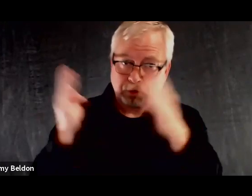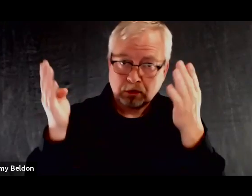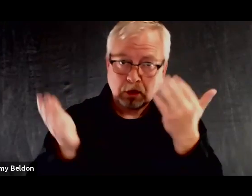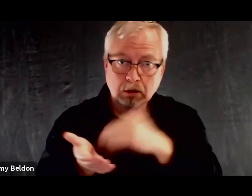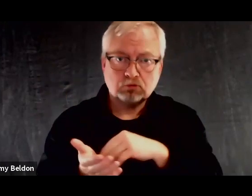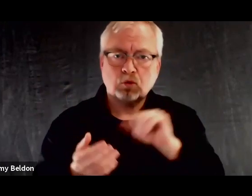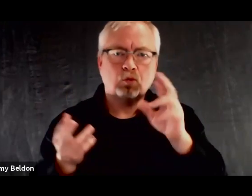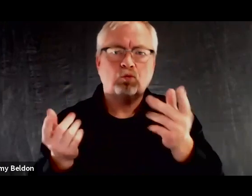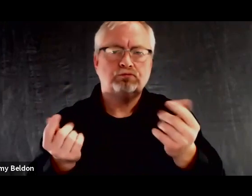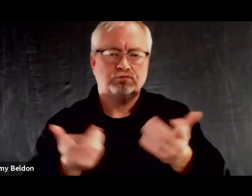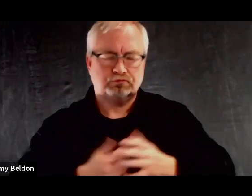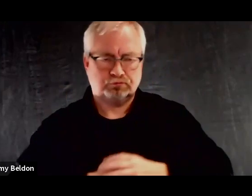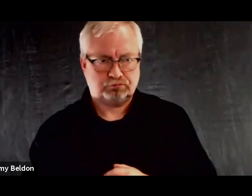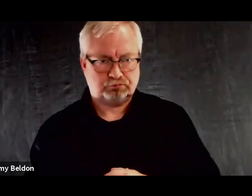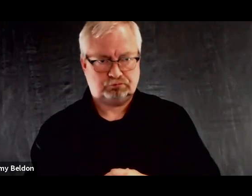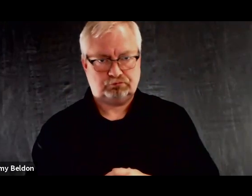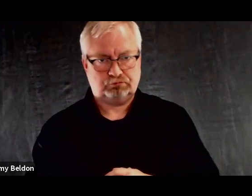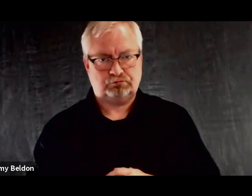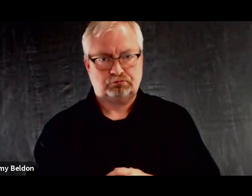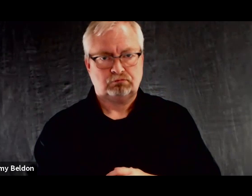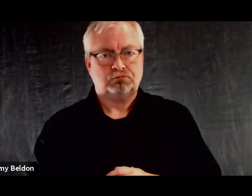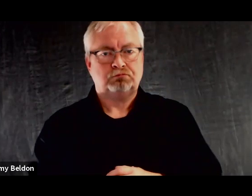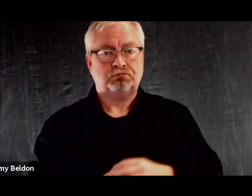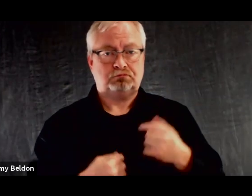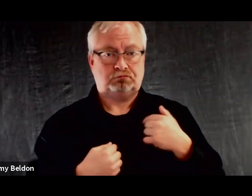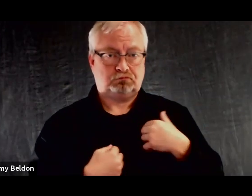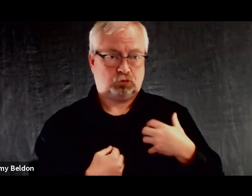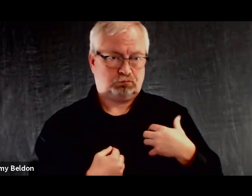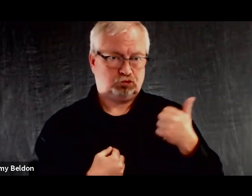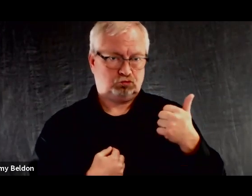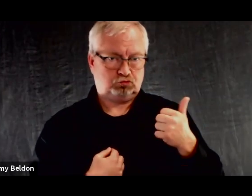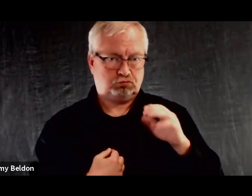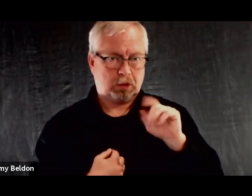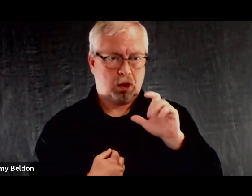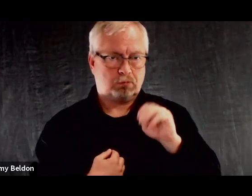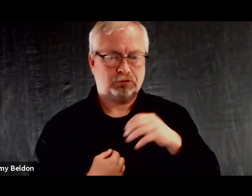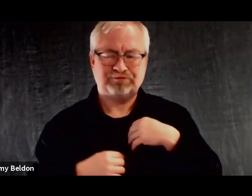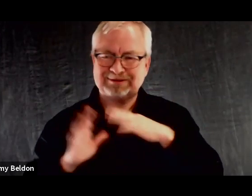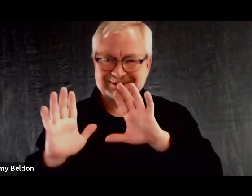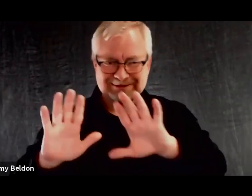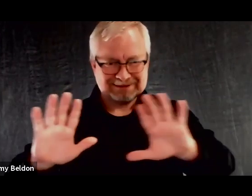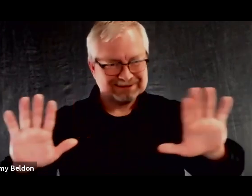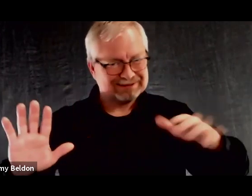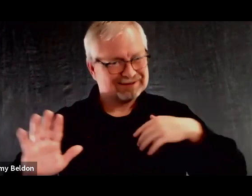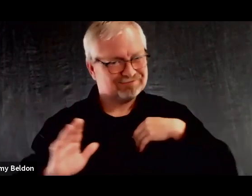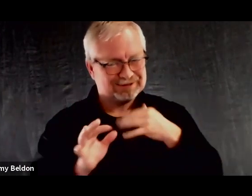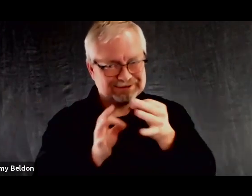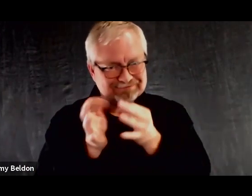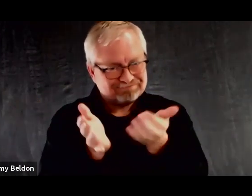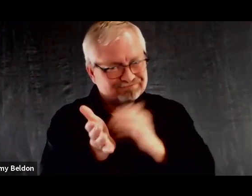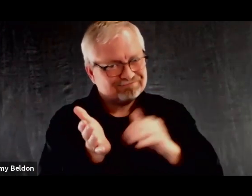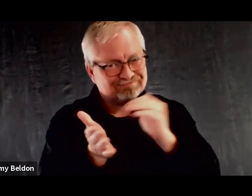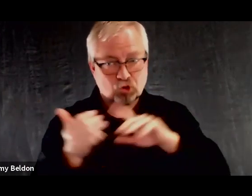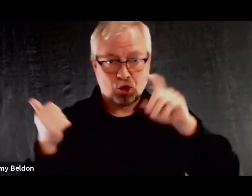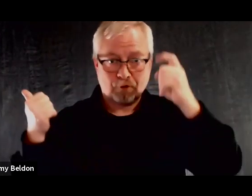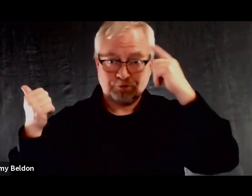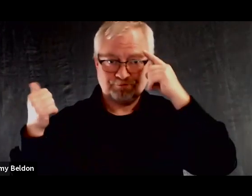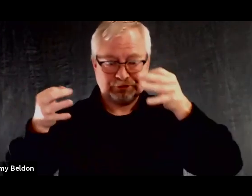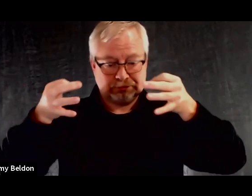Well, I think this is Jan. I would just reiterate what the governor has said, that decision needs to be